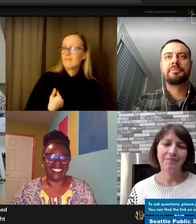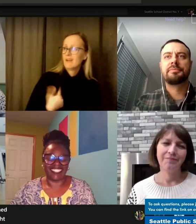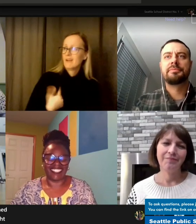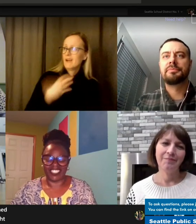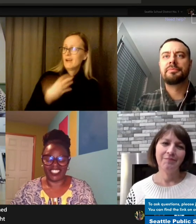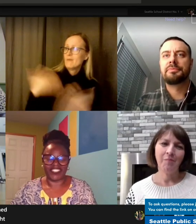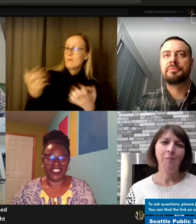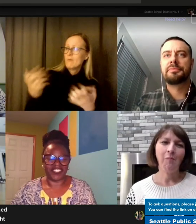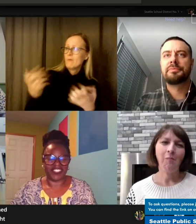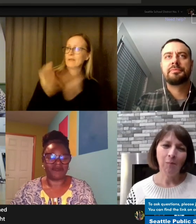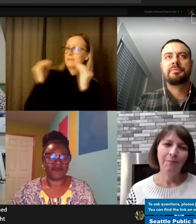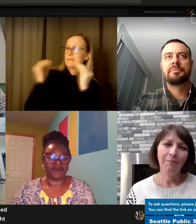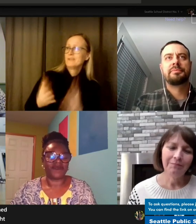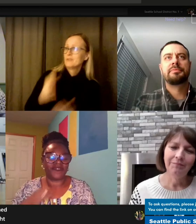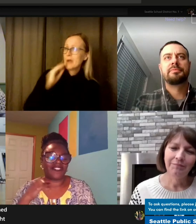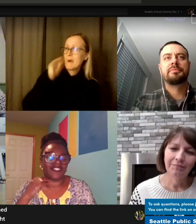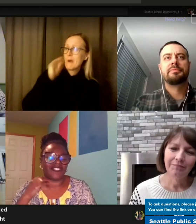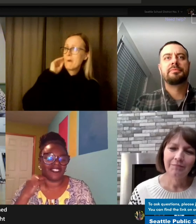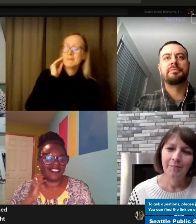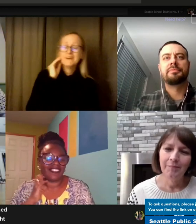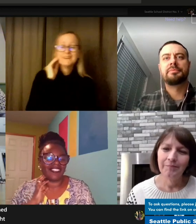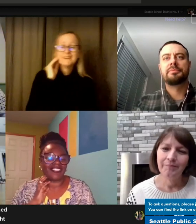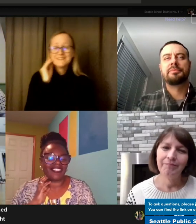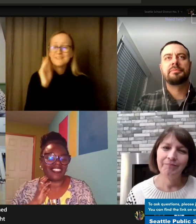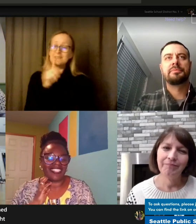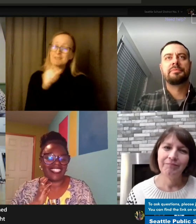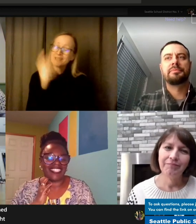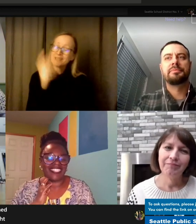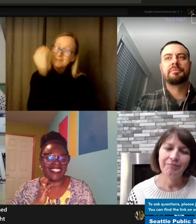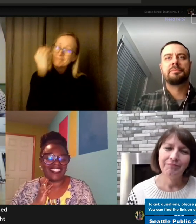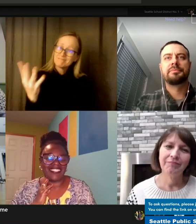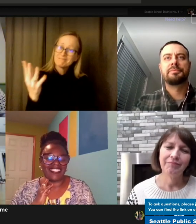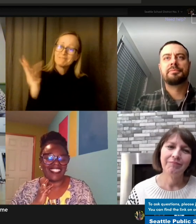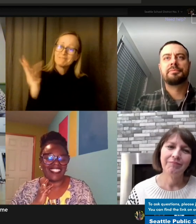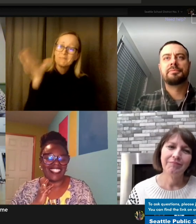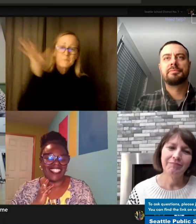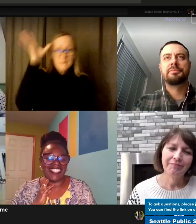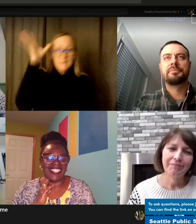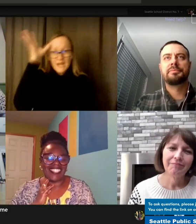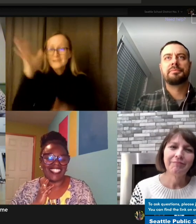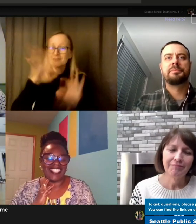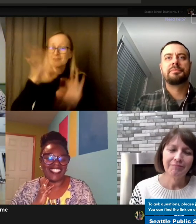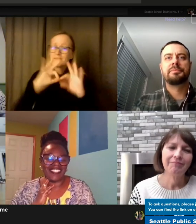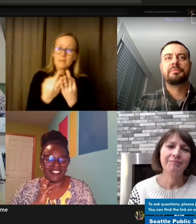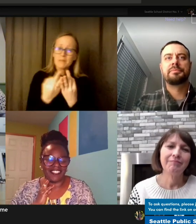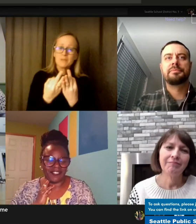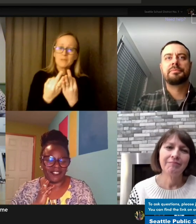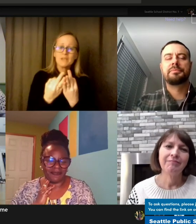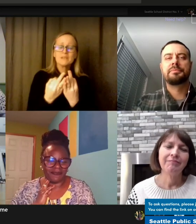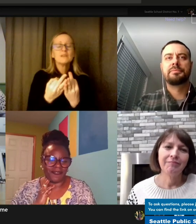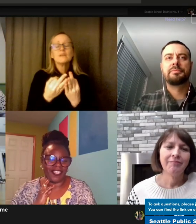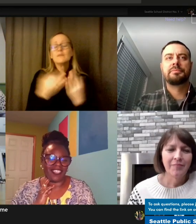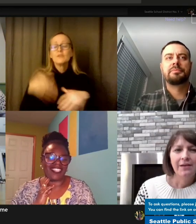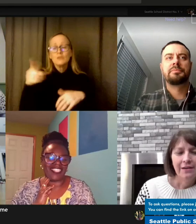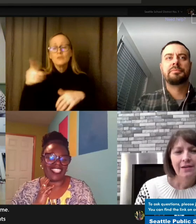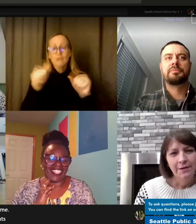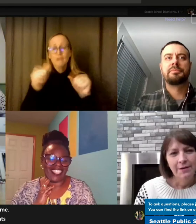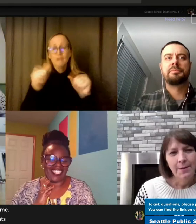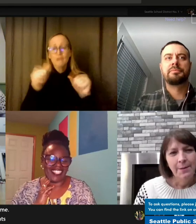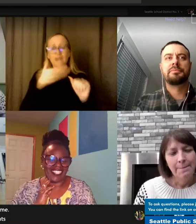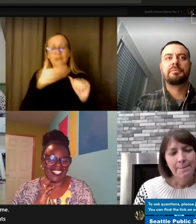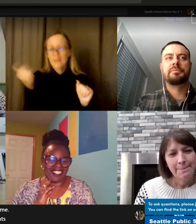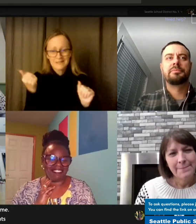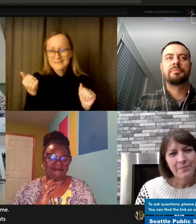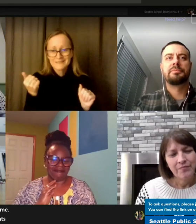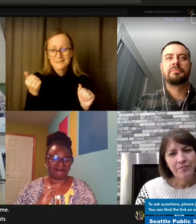So first, I would say our families and parents need to know that they're doing the very best that they can with what they have, and we appreciate their partnership